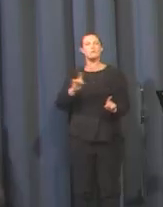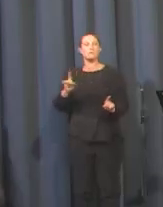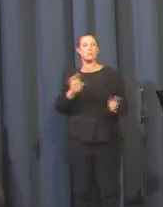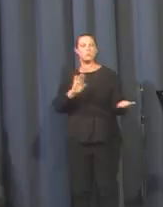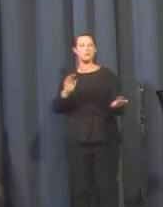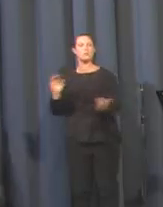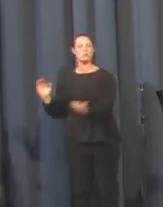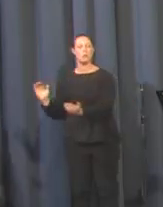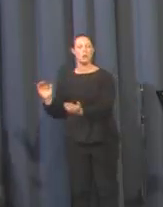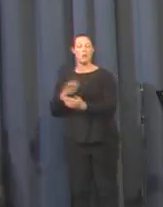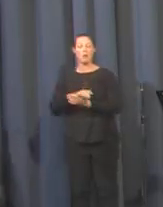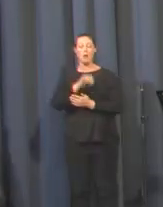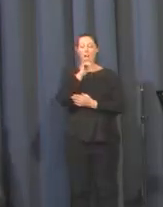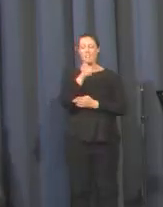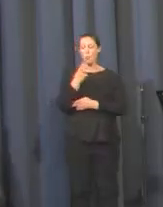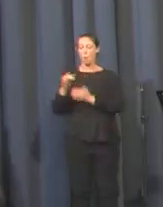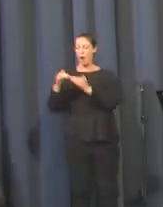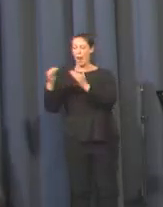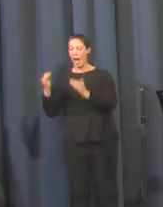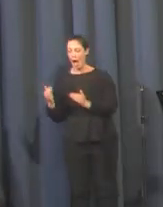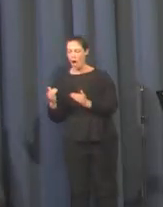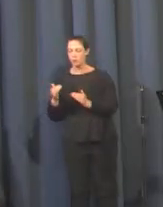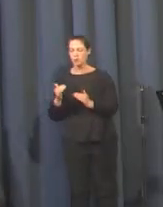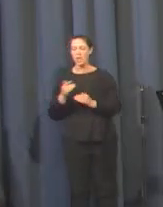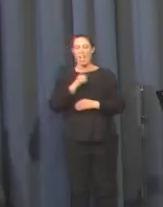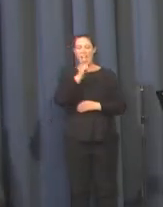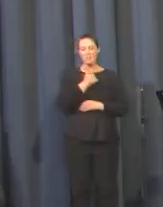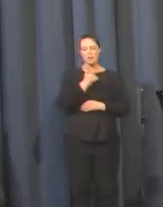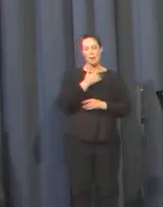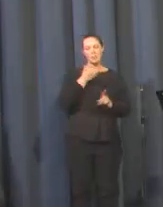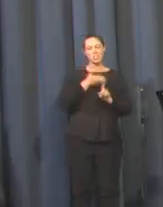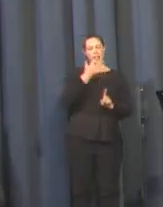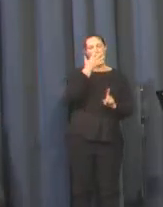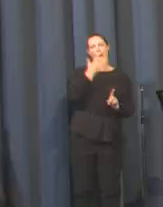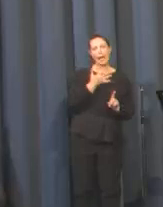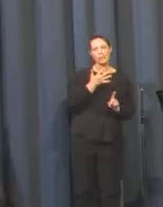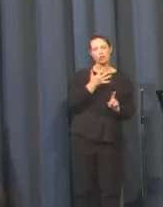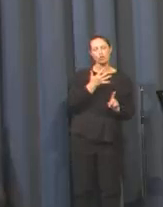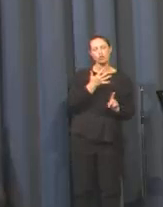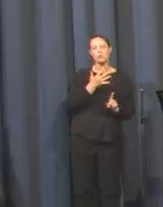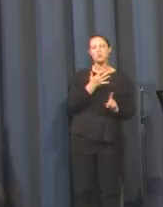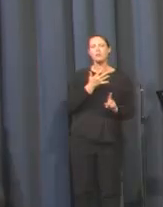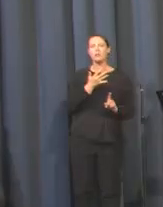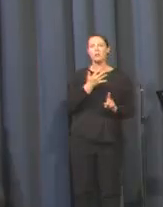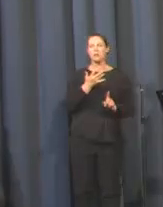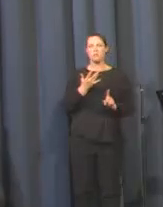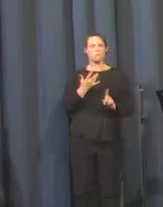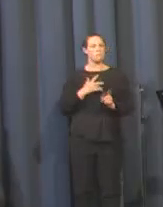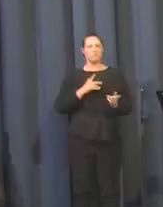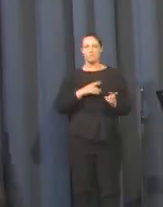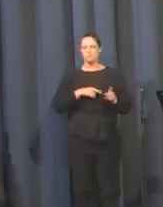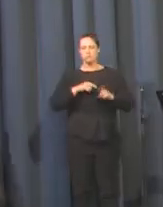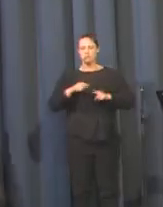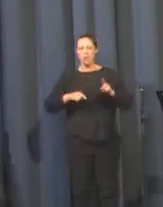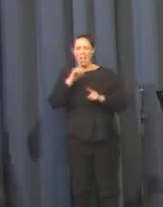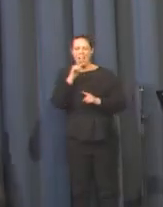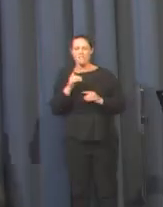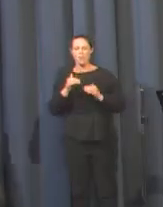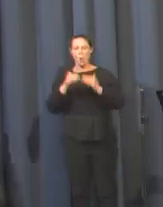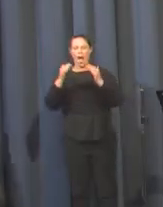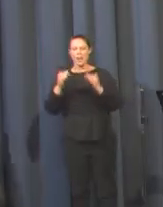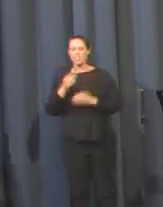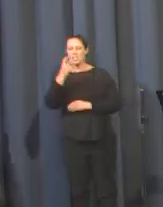in a particular house of a particular age, or it also takes into account how old you are, whether you're a man or a